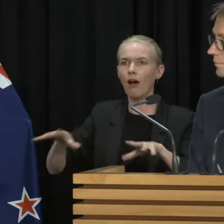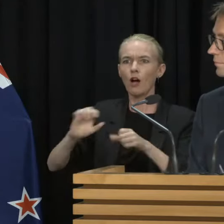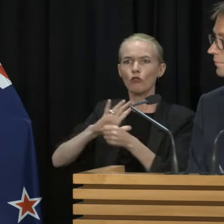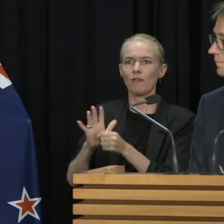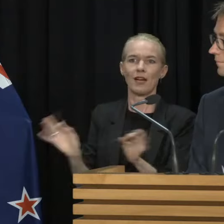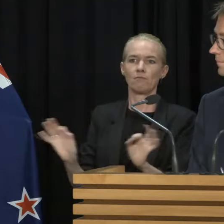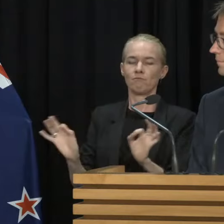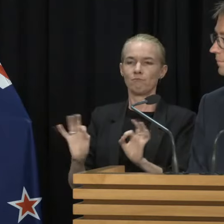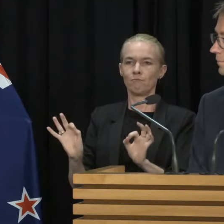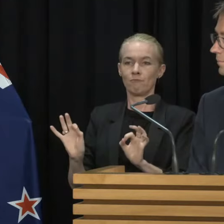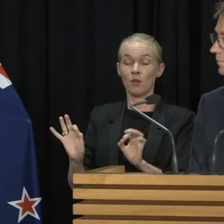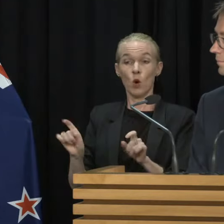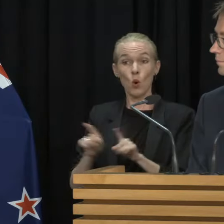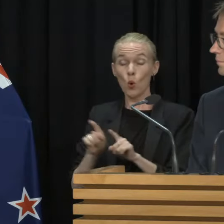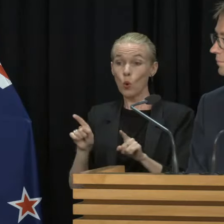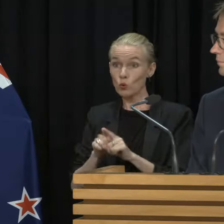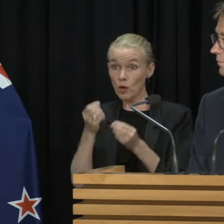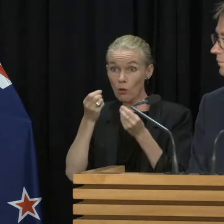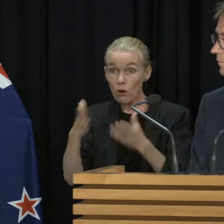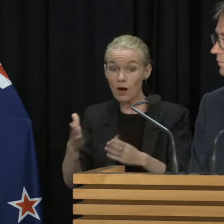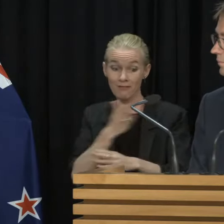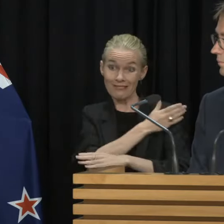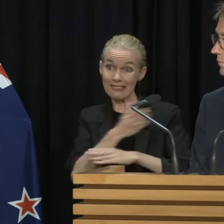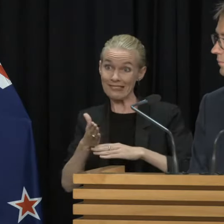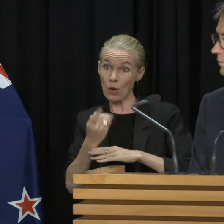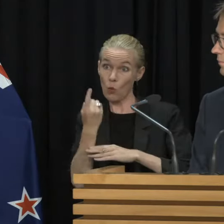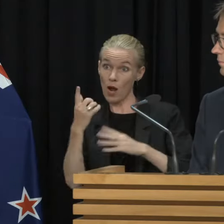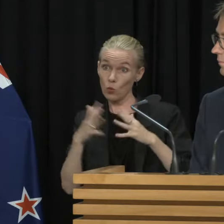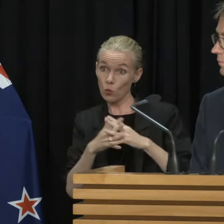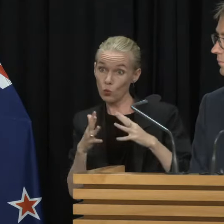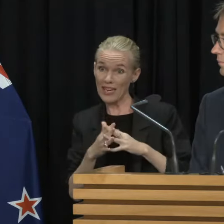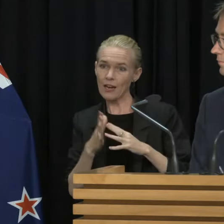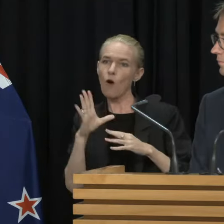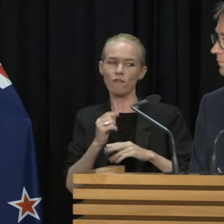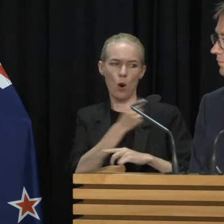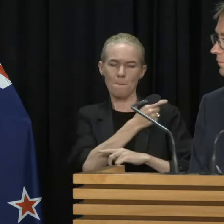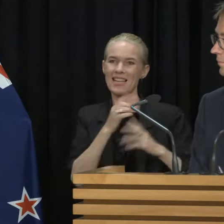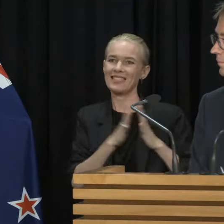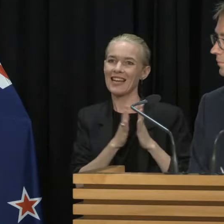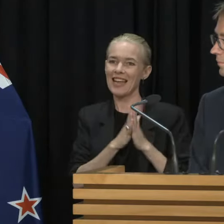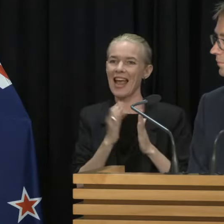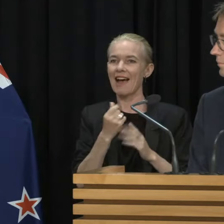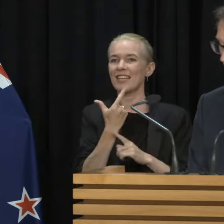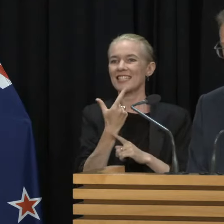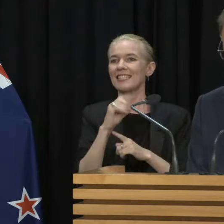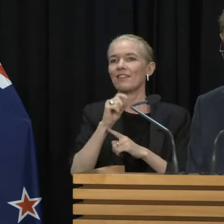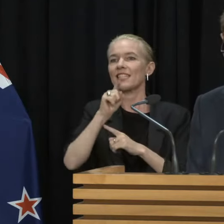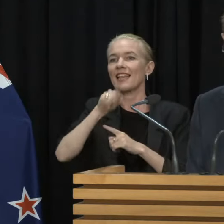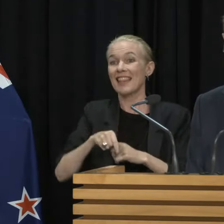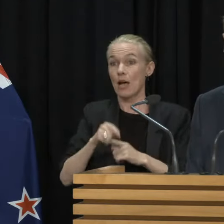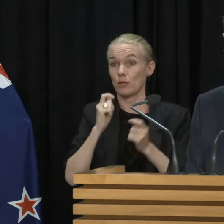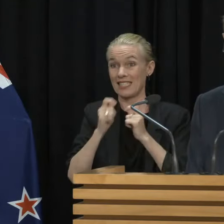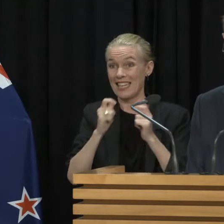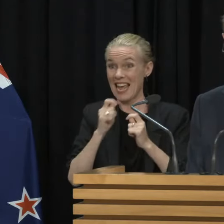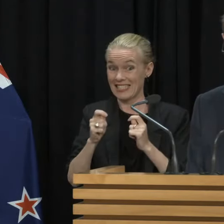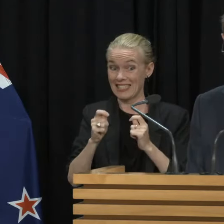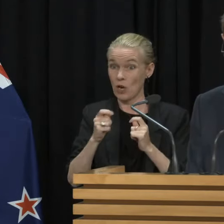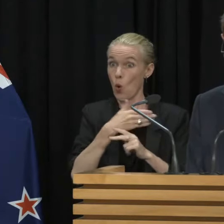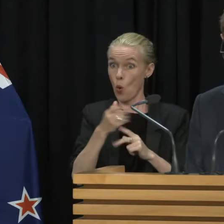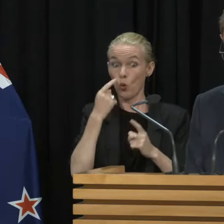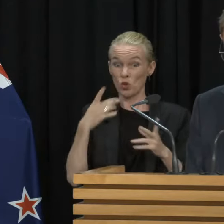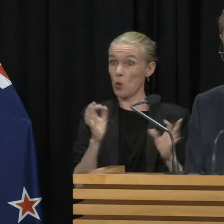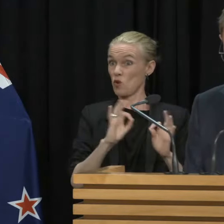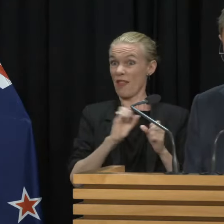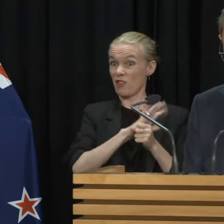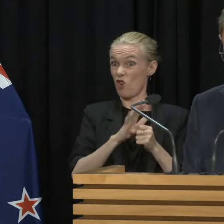fact that since last Sunday there have been 70,000 tests processed, of which nearly all have come back negative. So this brings